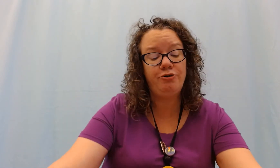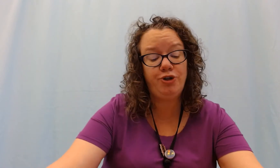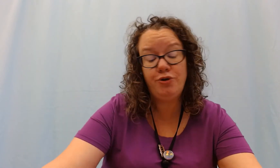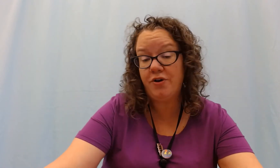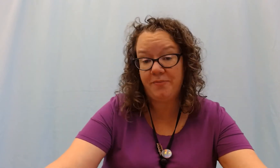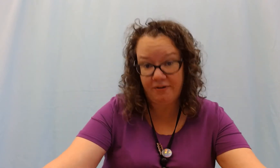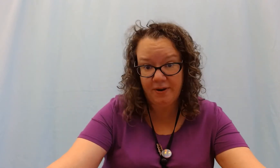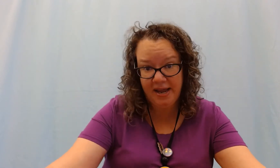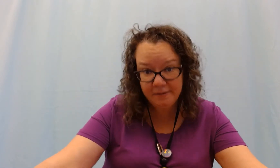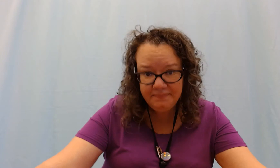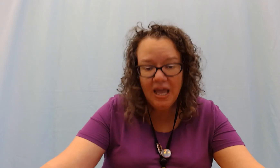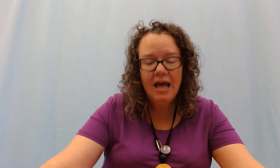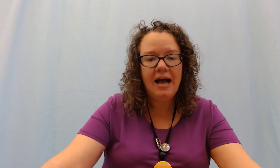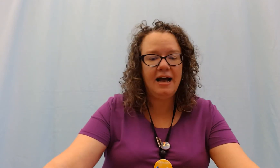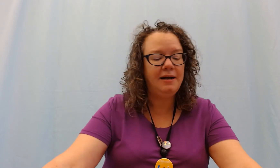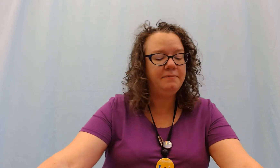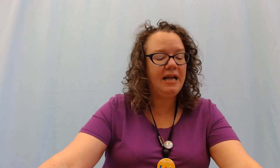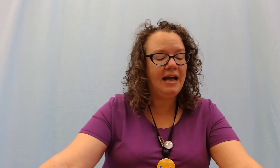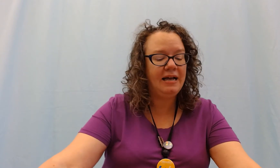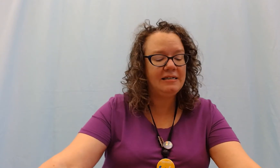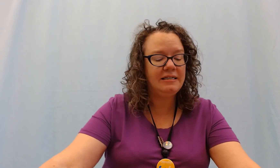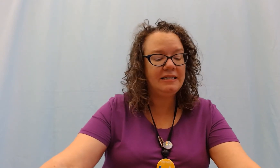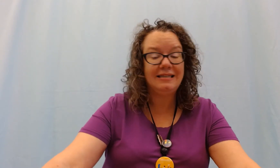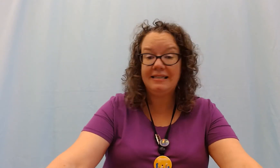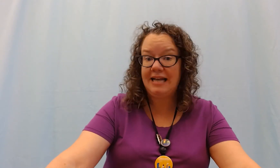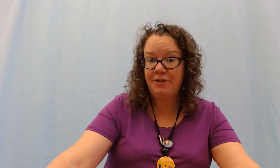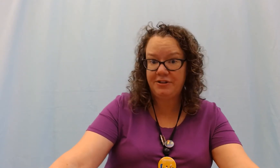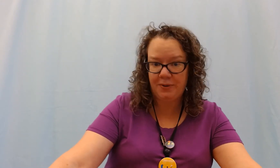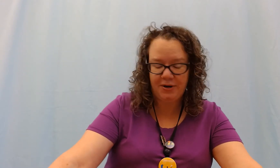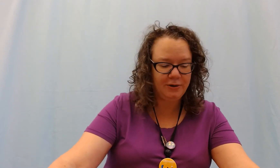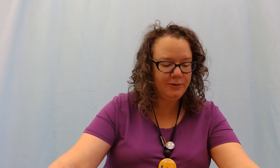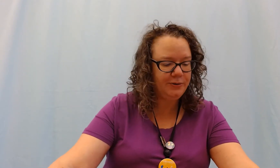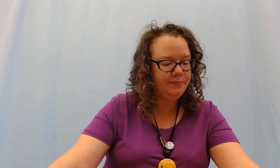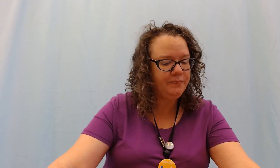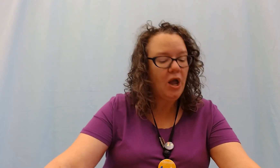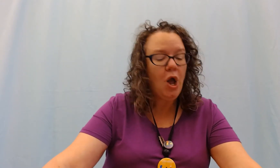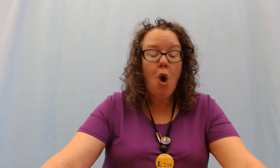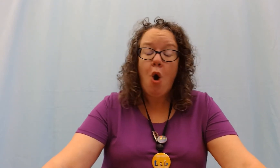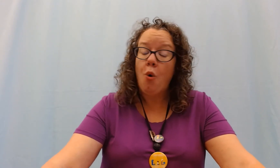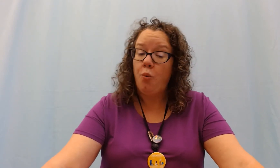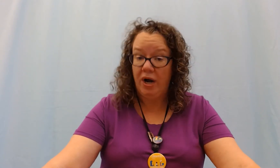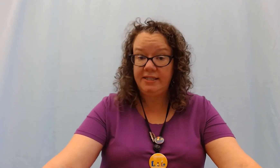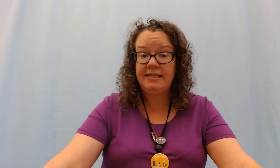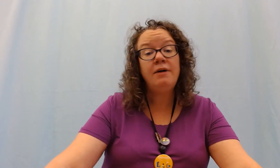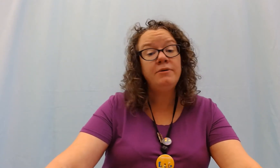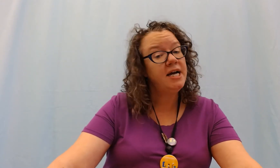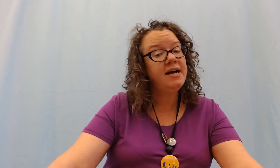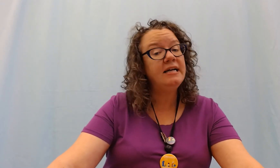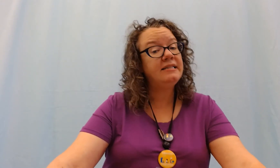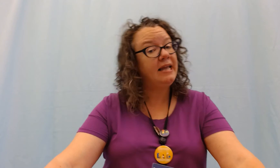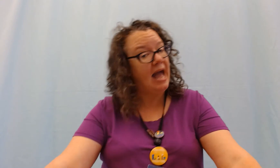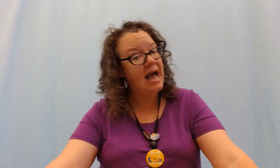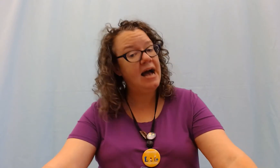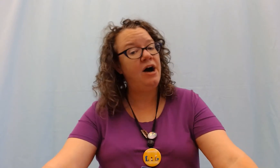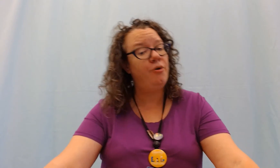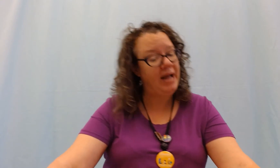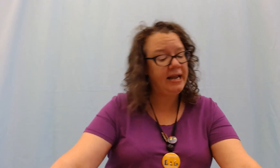You Know the Muffin Man? And this is how this one goes. What sound does a cow make?